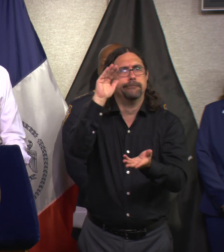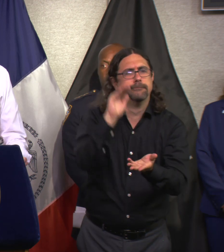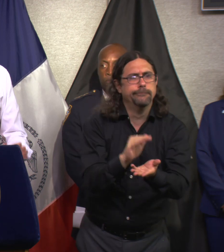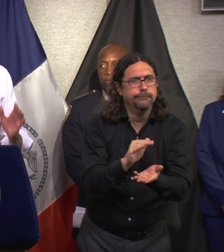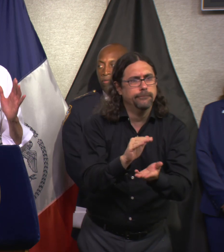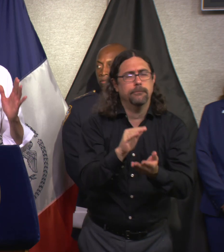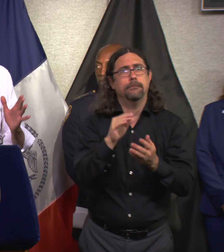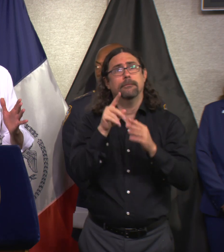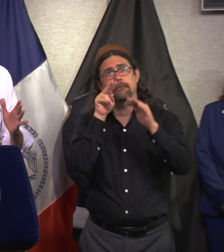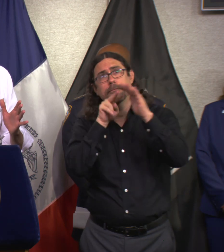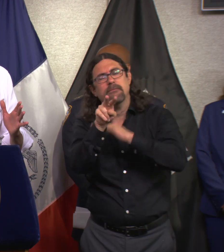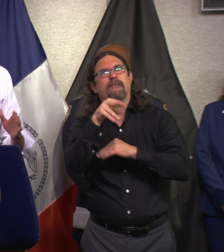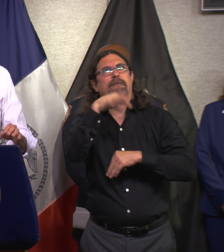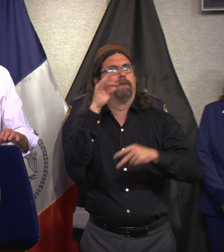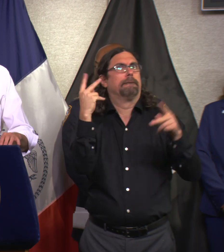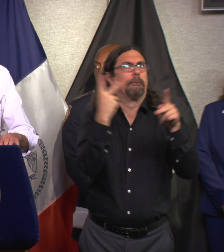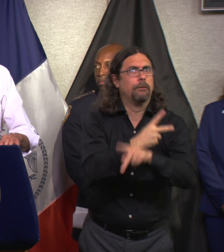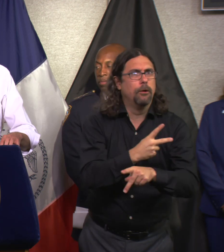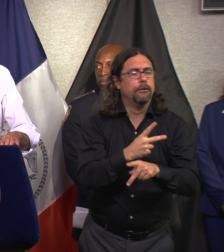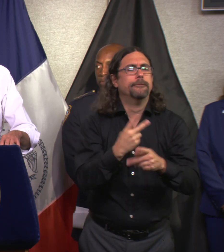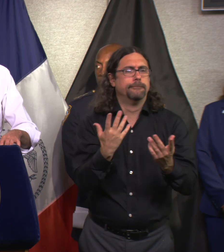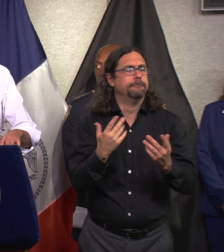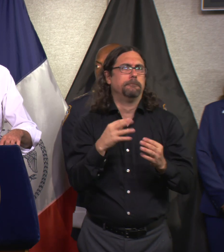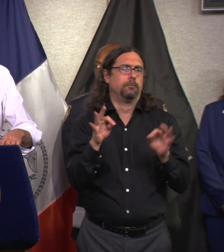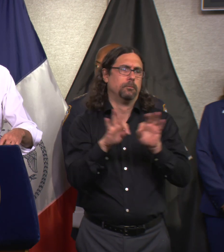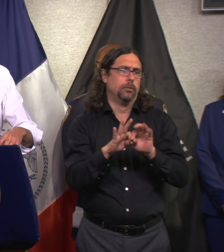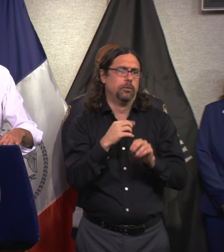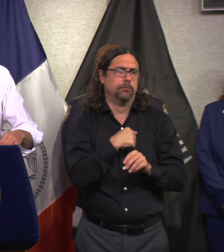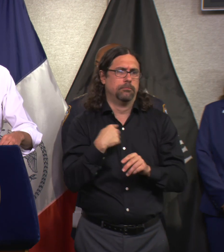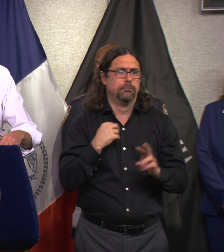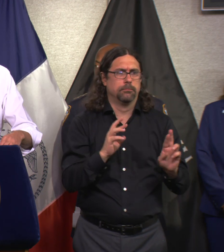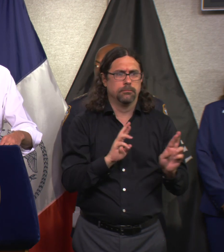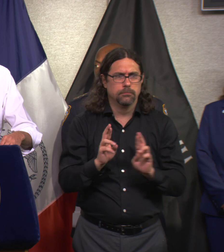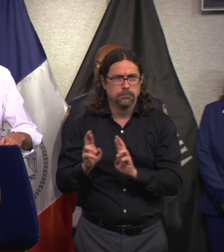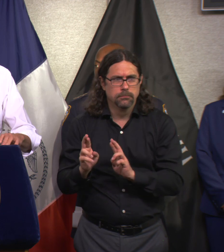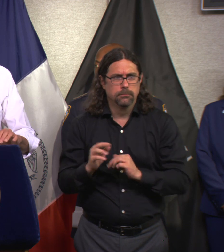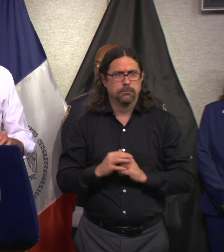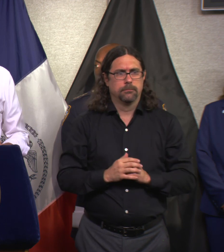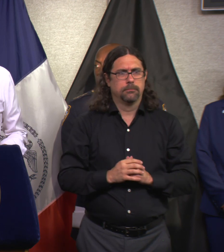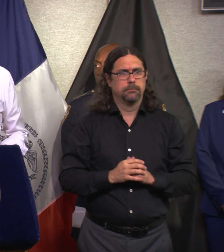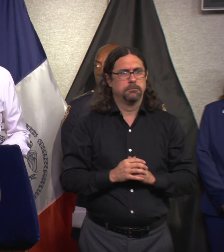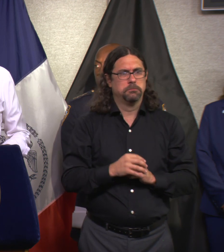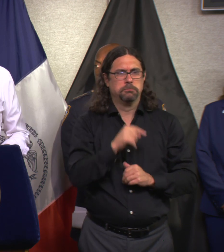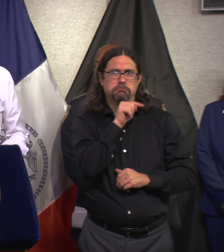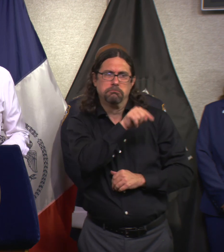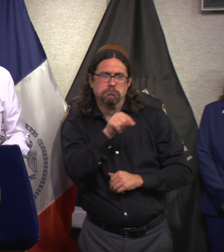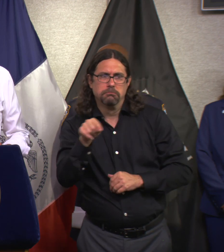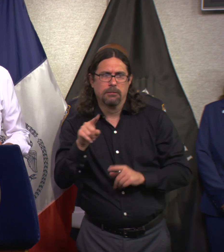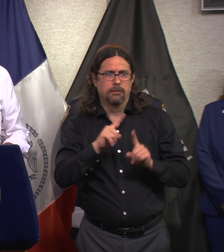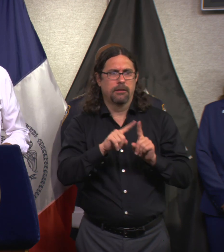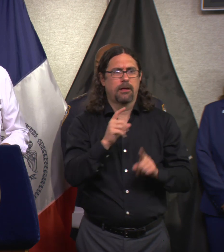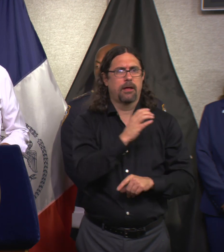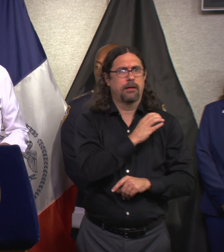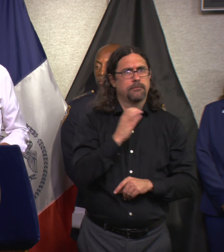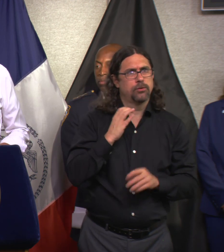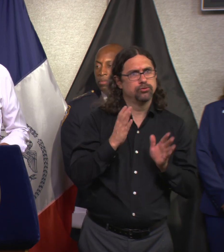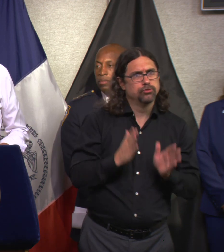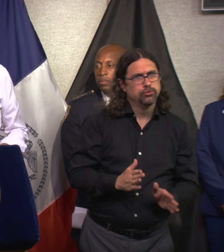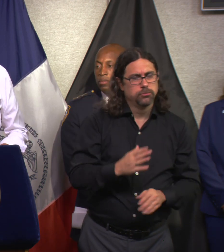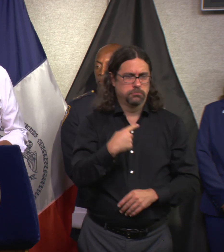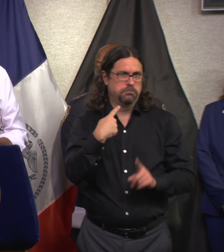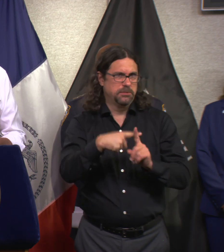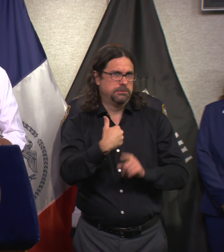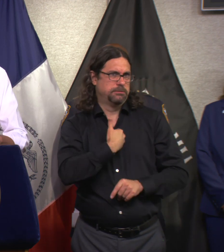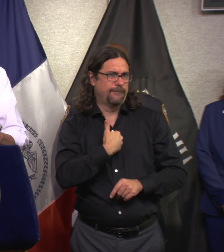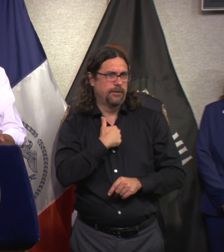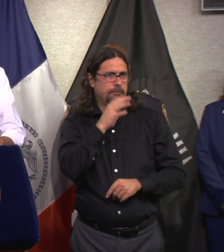commissioner. Constantly check for updates so you will know what's going on and you can make the adjustments in your life as well.